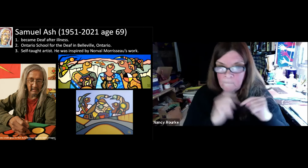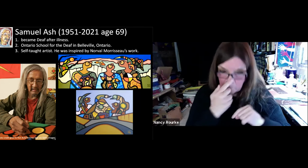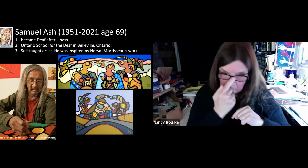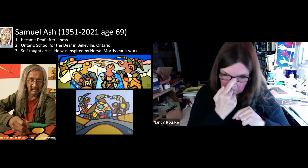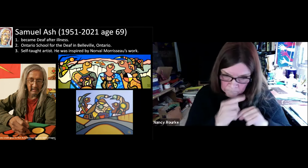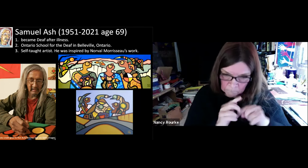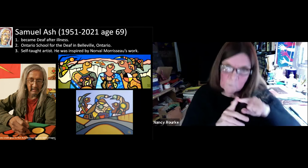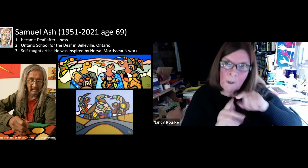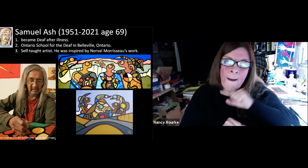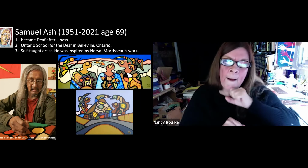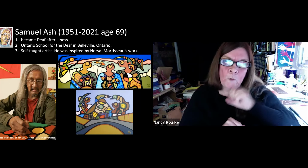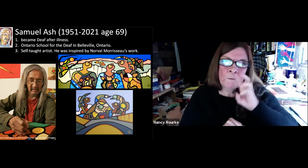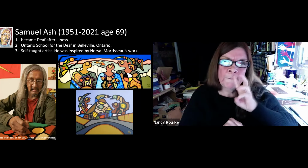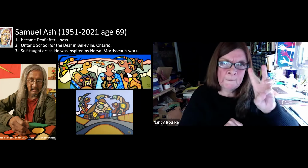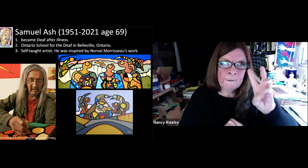Ontario.